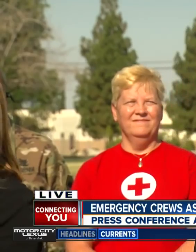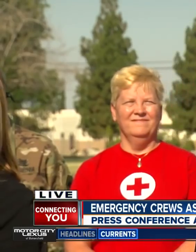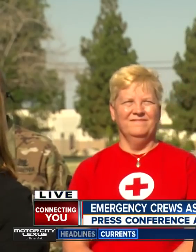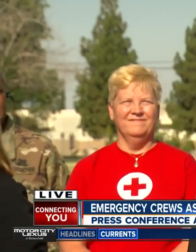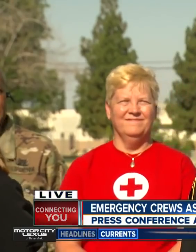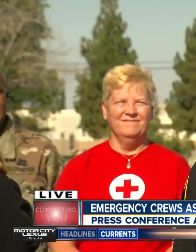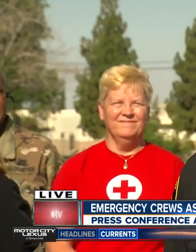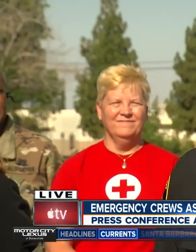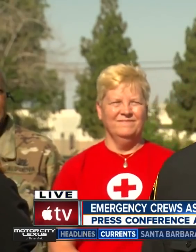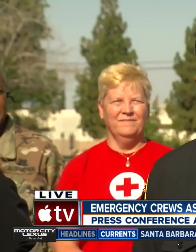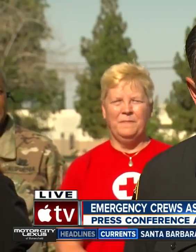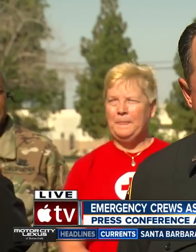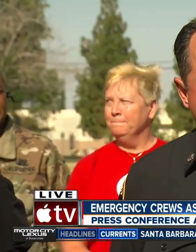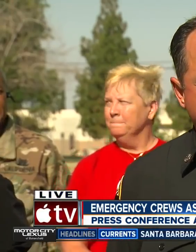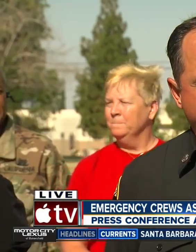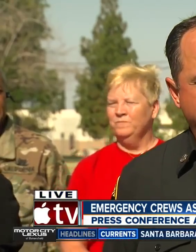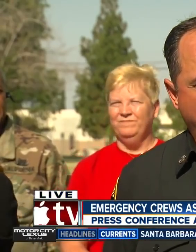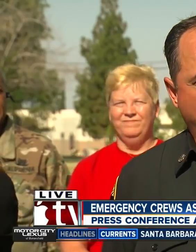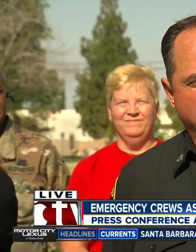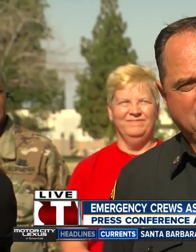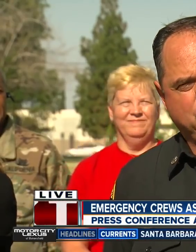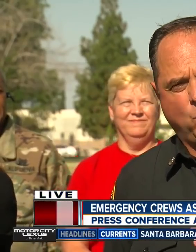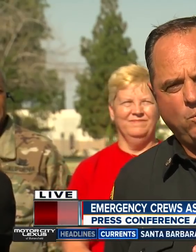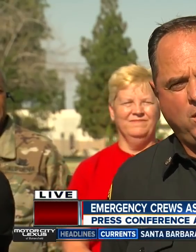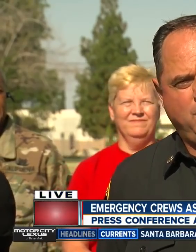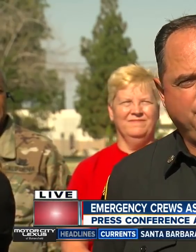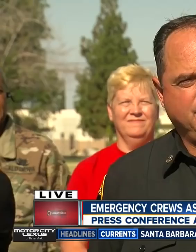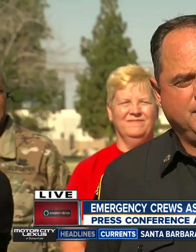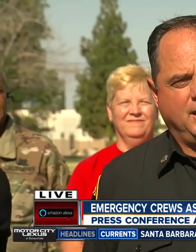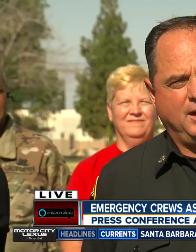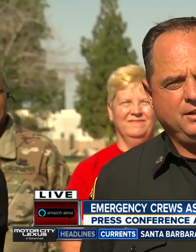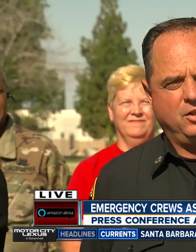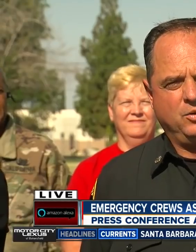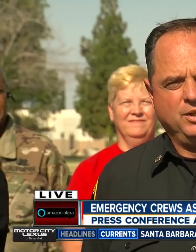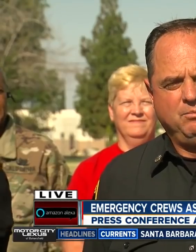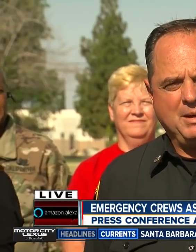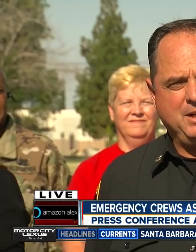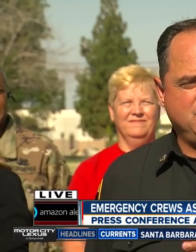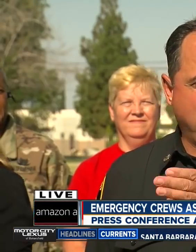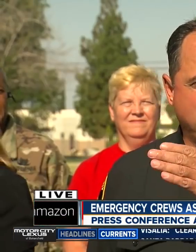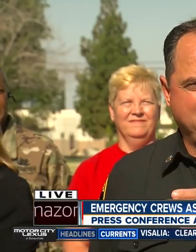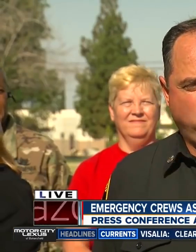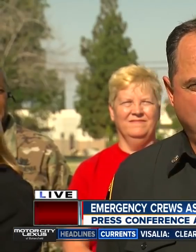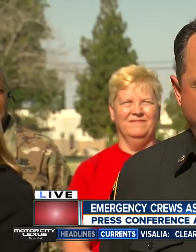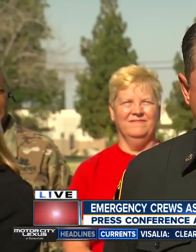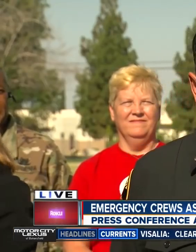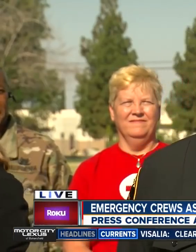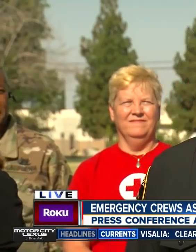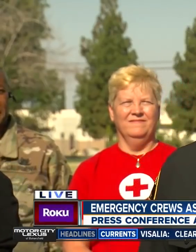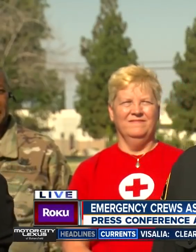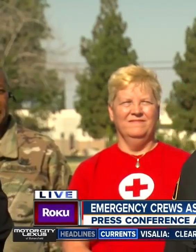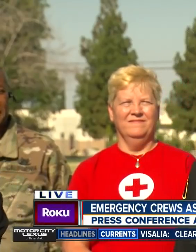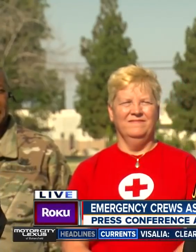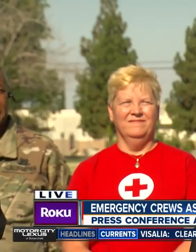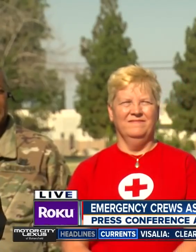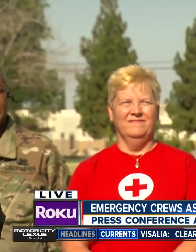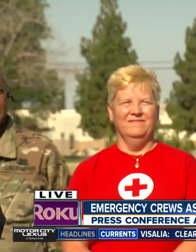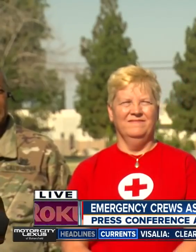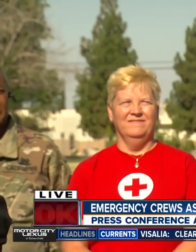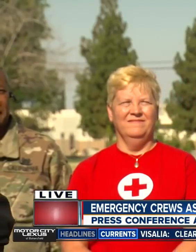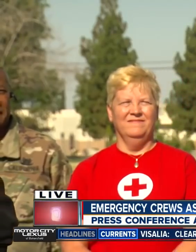time that buildings are going to get weaker with, you know, a 6.4, a 7.1. You know, maybe it's not a 7.1 next time, but maybe